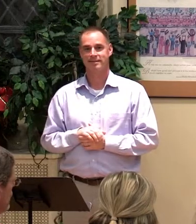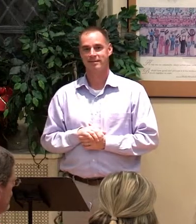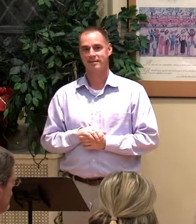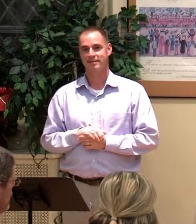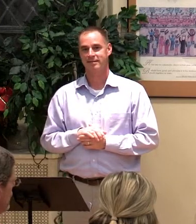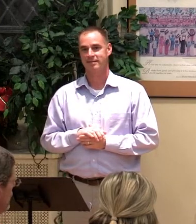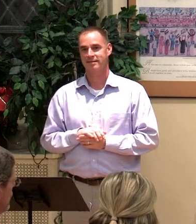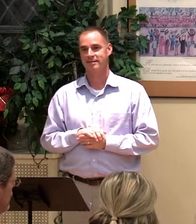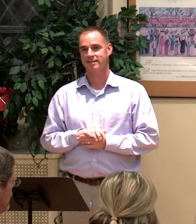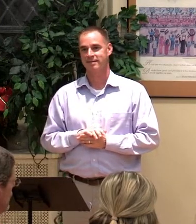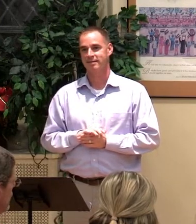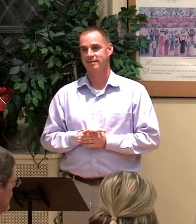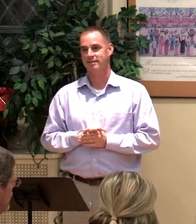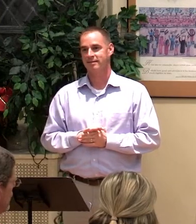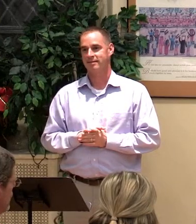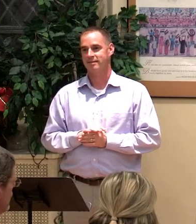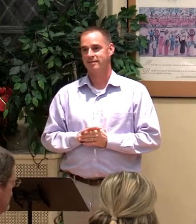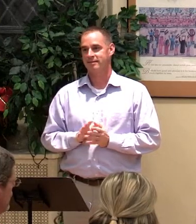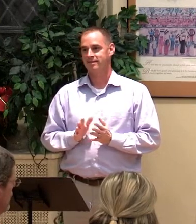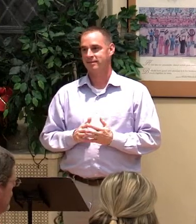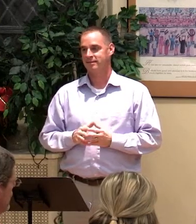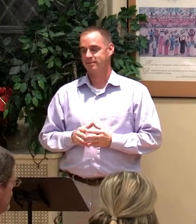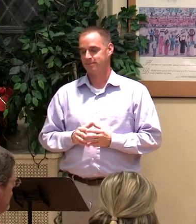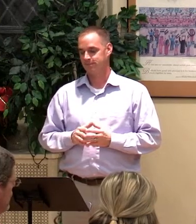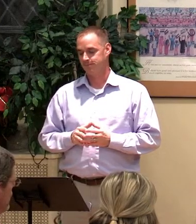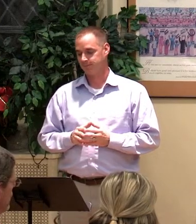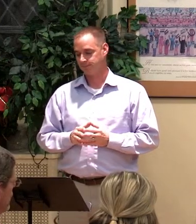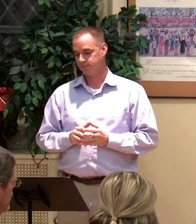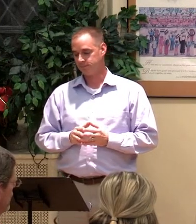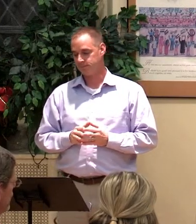Okay. Rain.